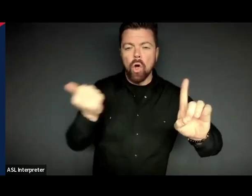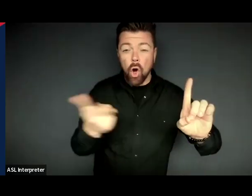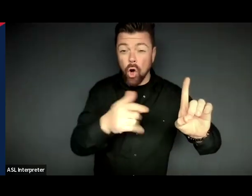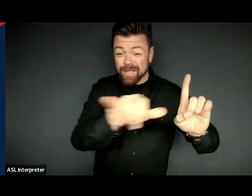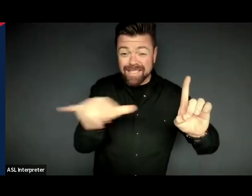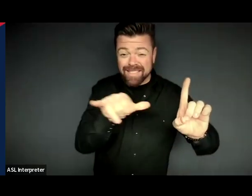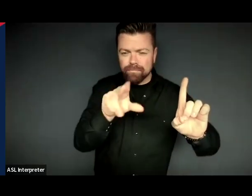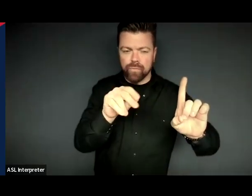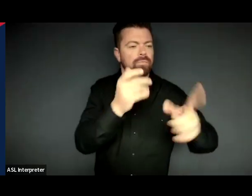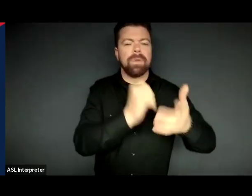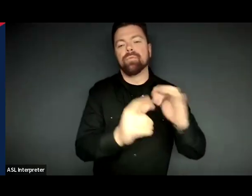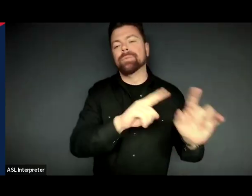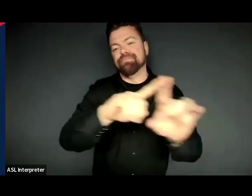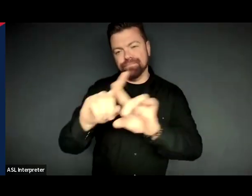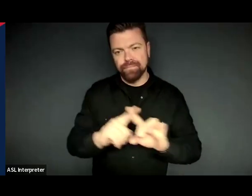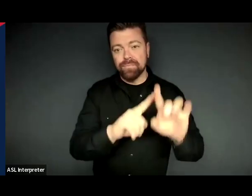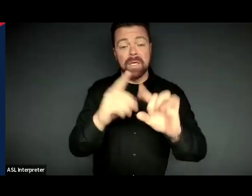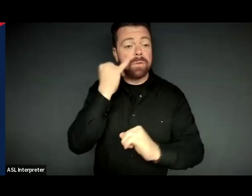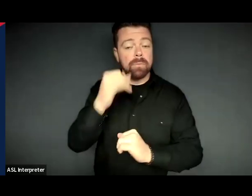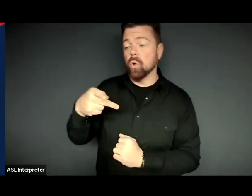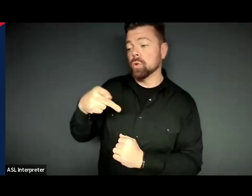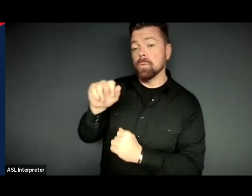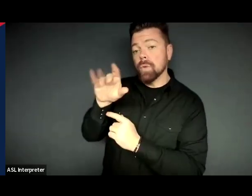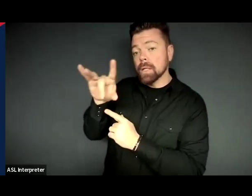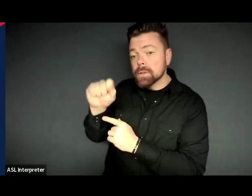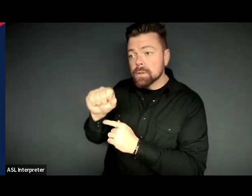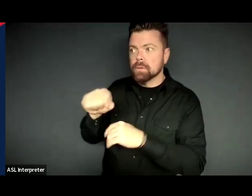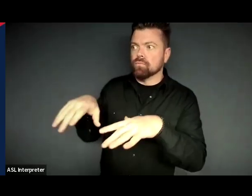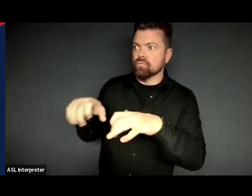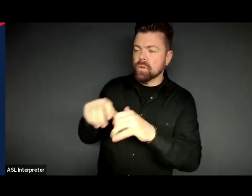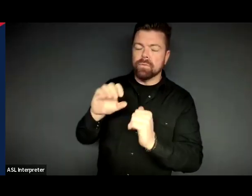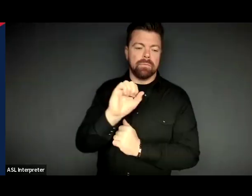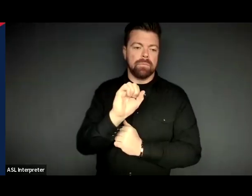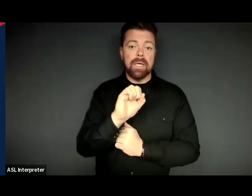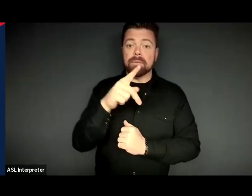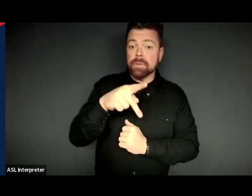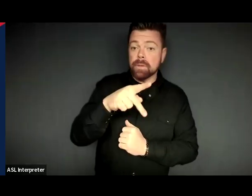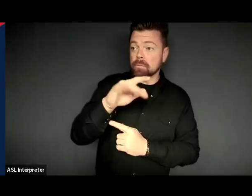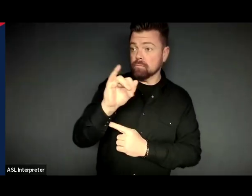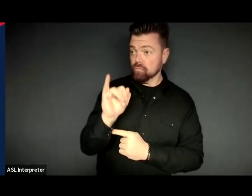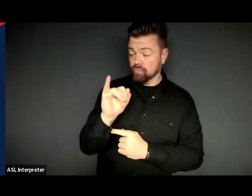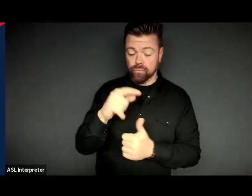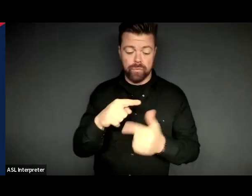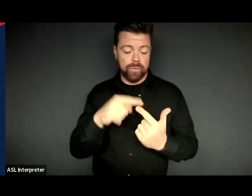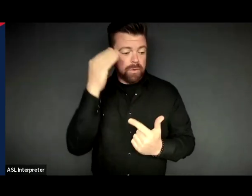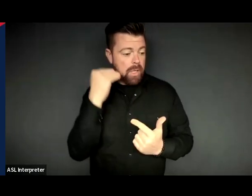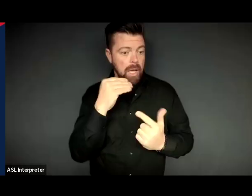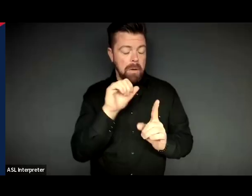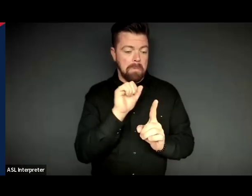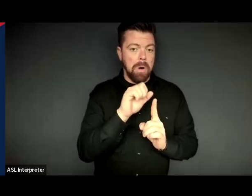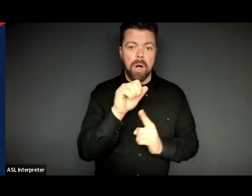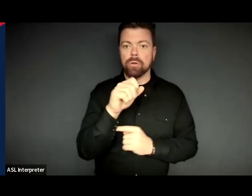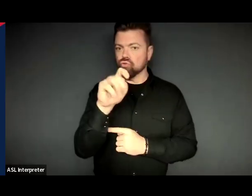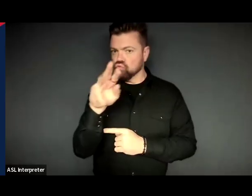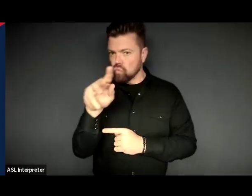individual. And if you have paralysis, be it from spinal cord injury, be it from a head trauma, from a stroke, from